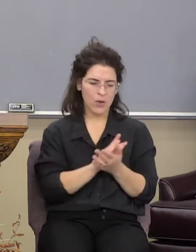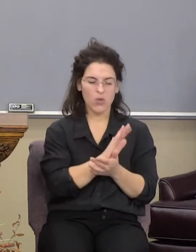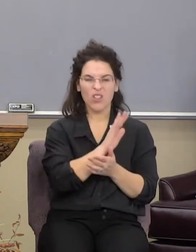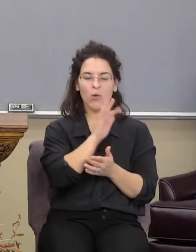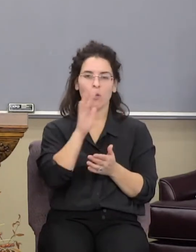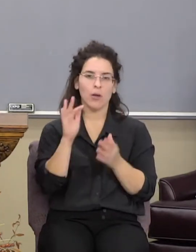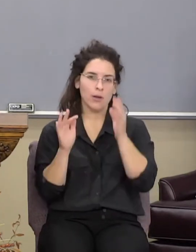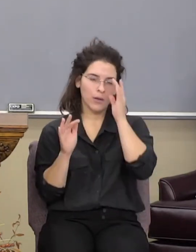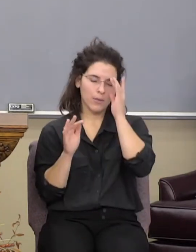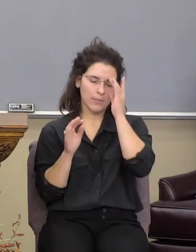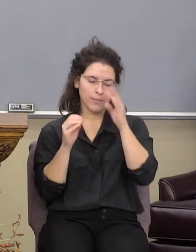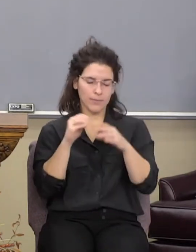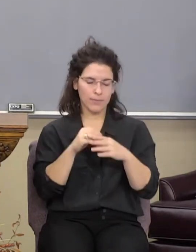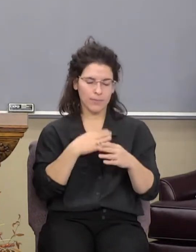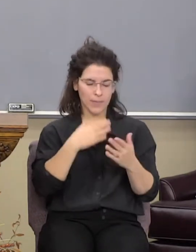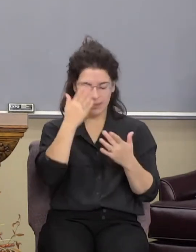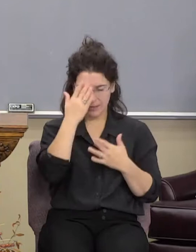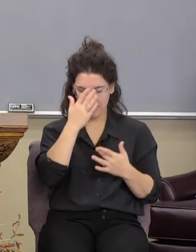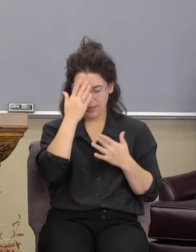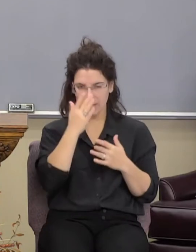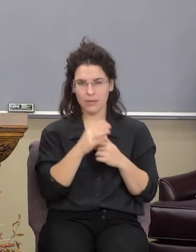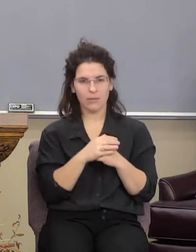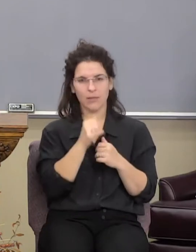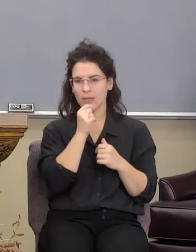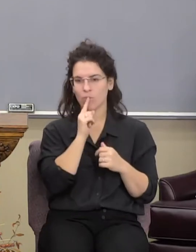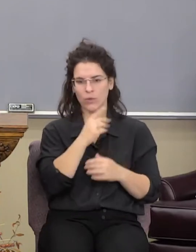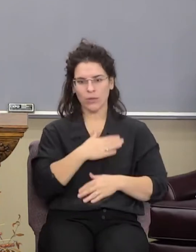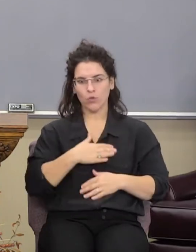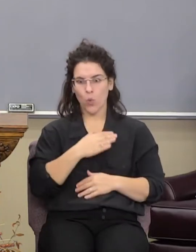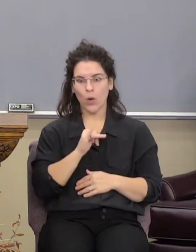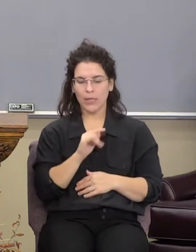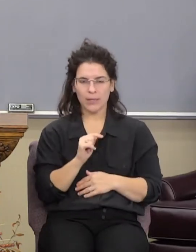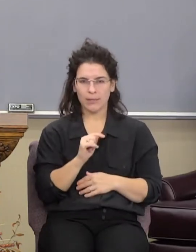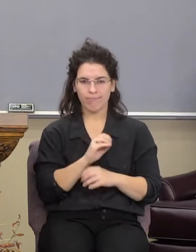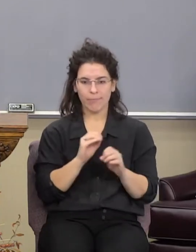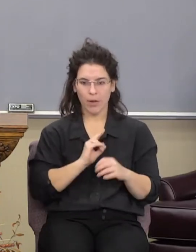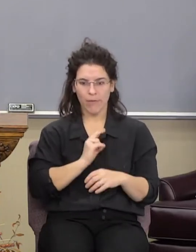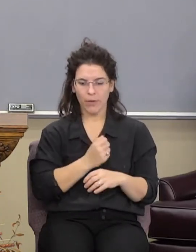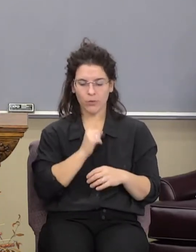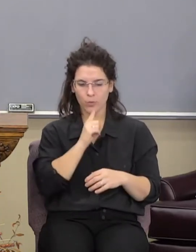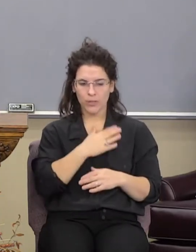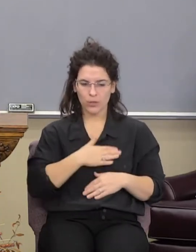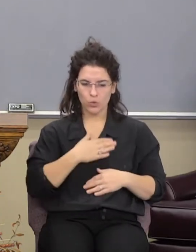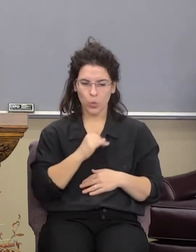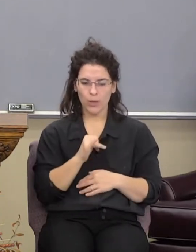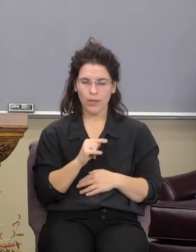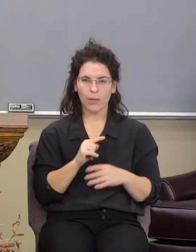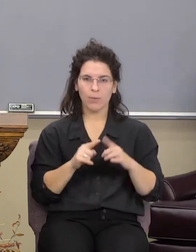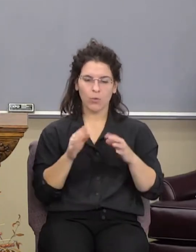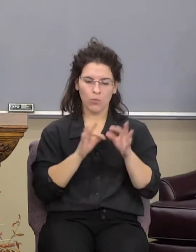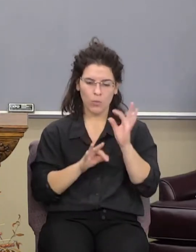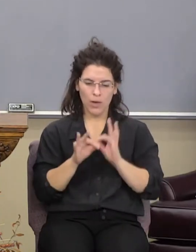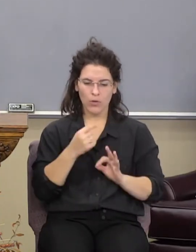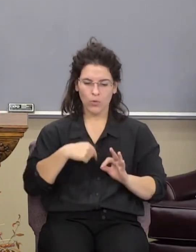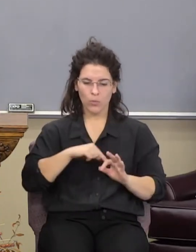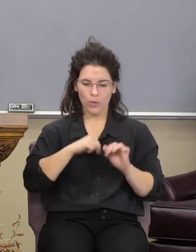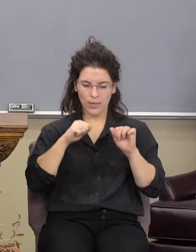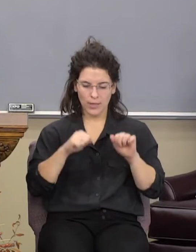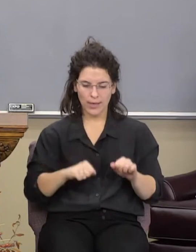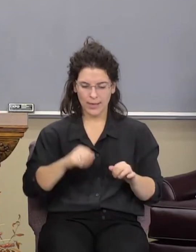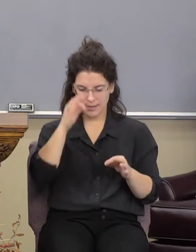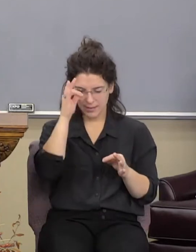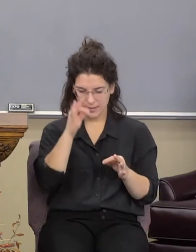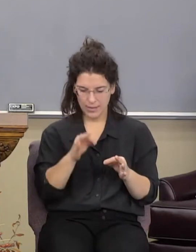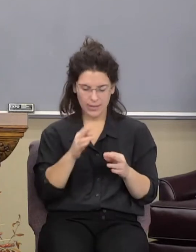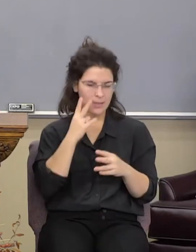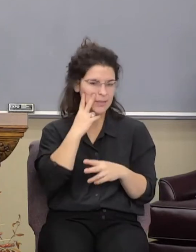glory in mine infirmities? He didn't enjoy it. None of us enjoy it. But rather, we can choose to